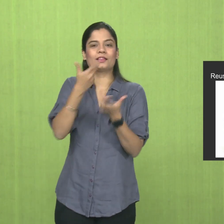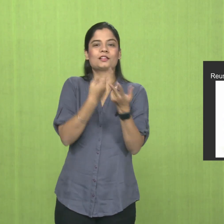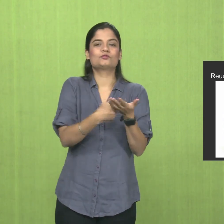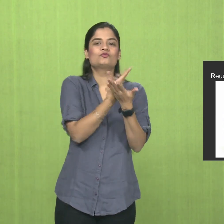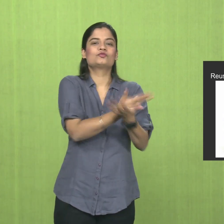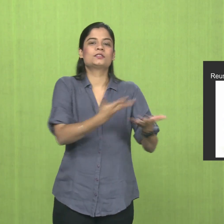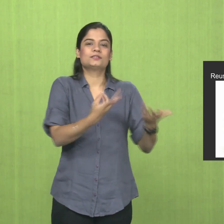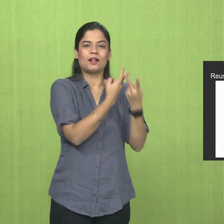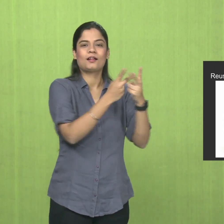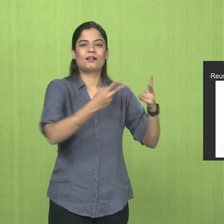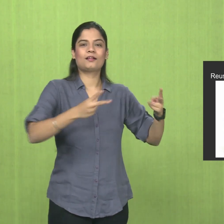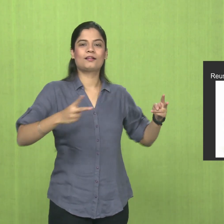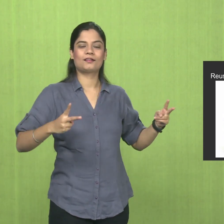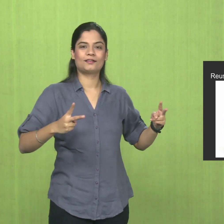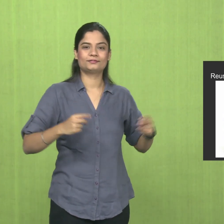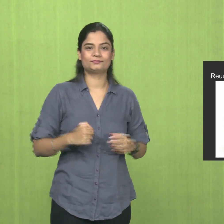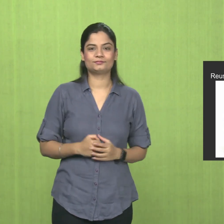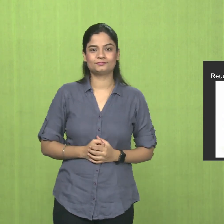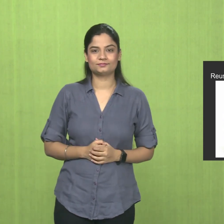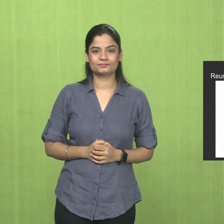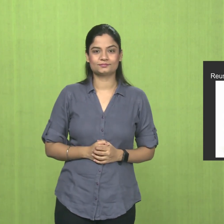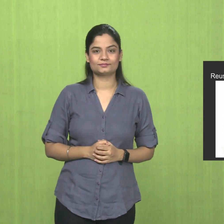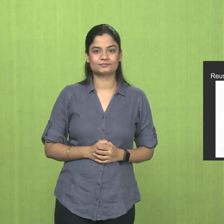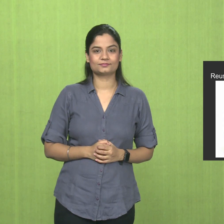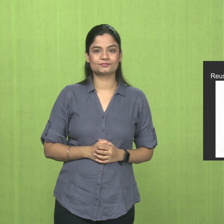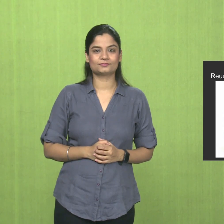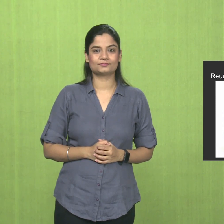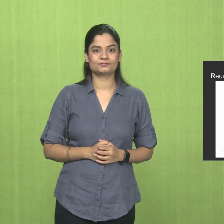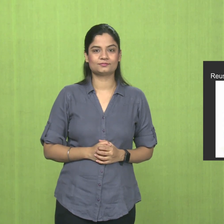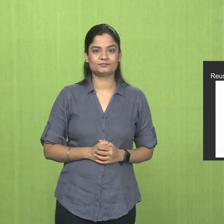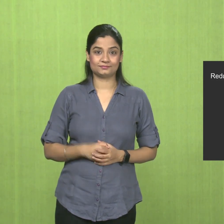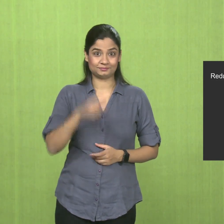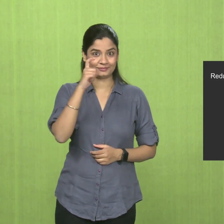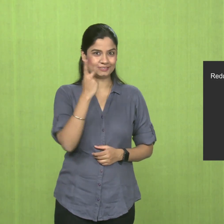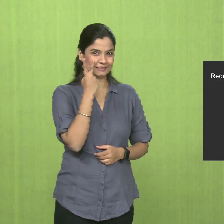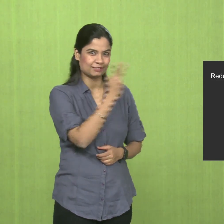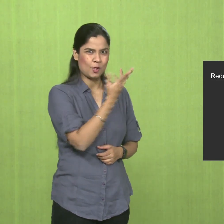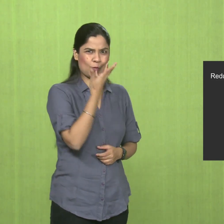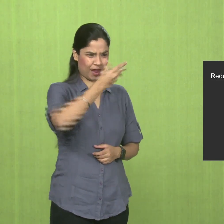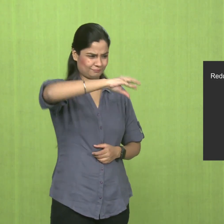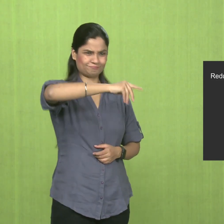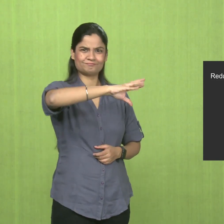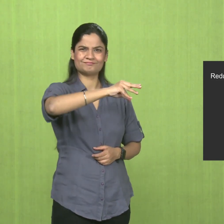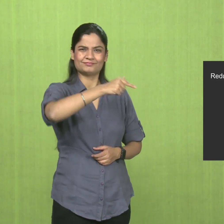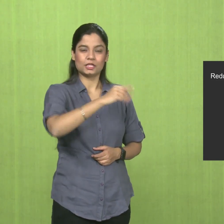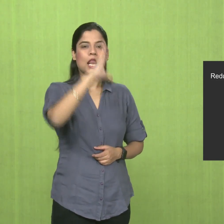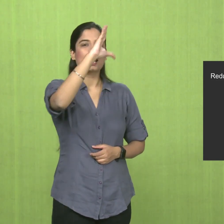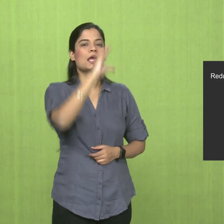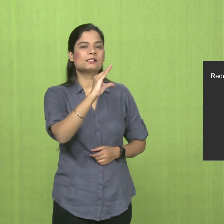use, utilization. So that is reusing of the resources. As you can see in the picture, reduce the